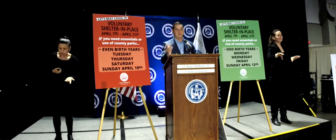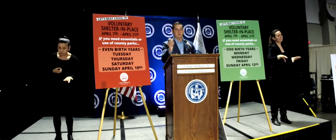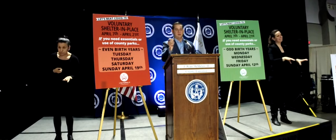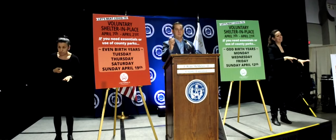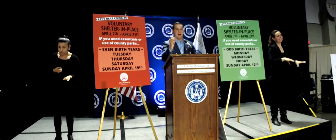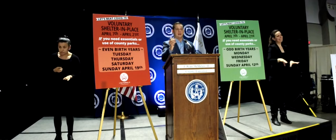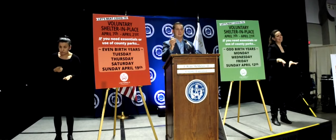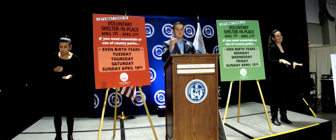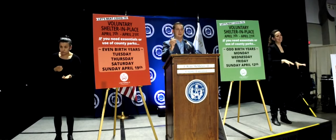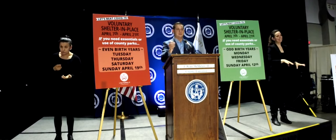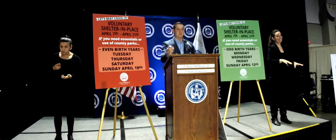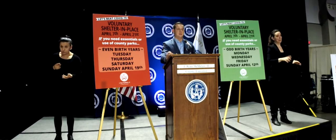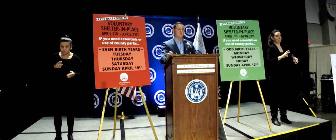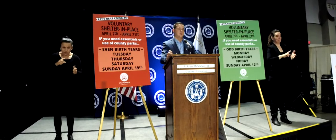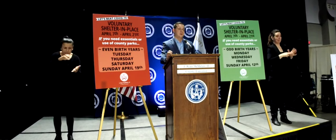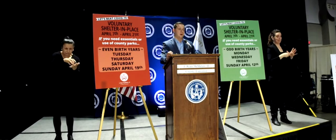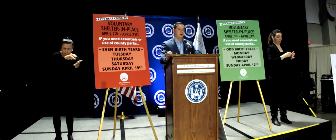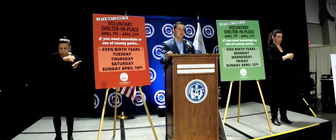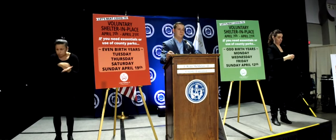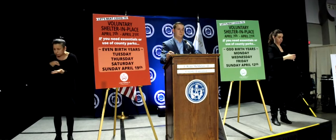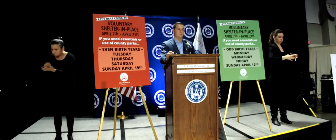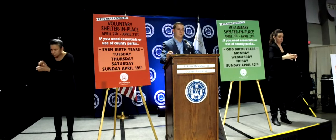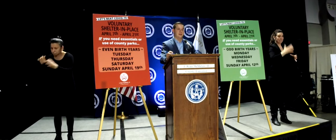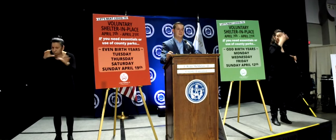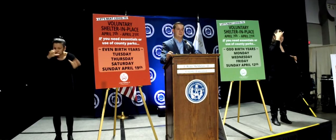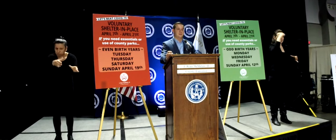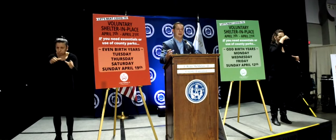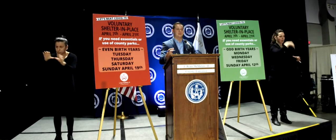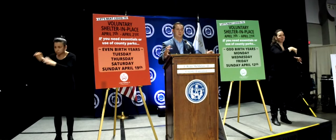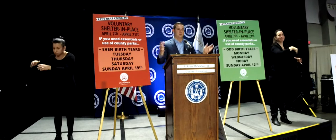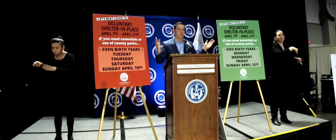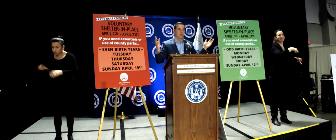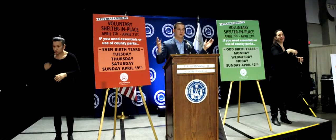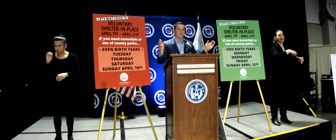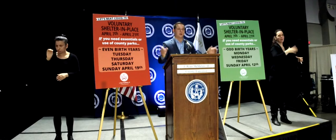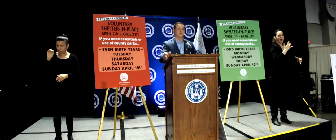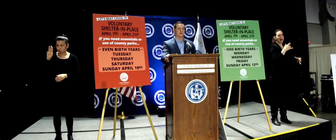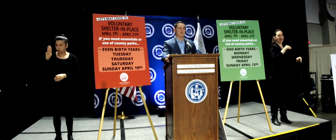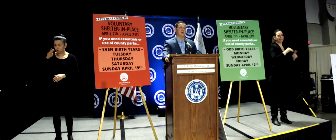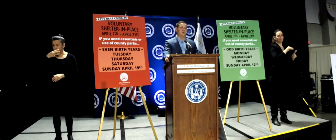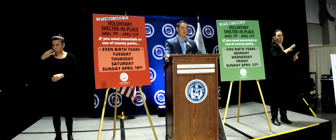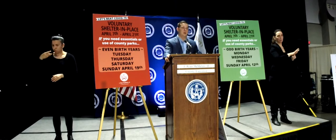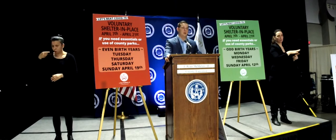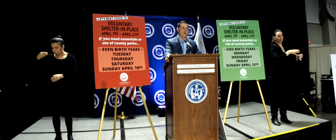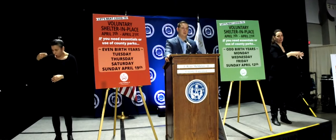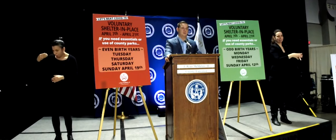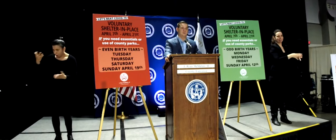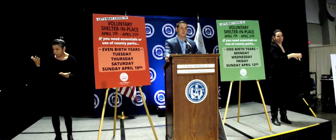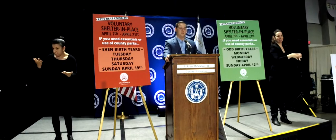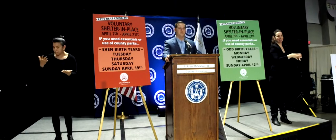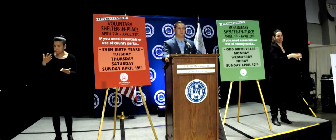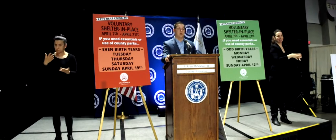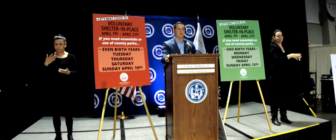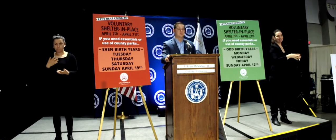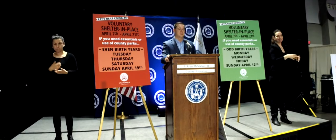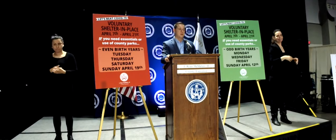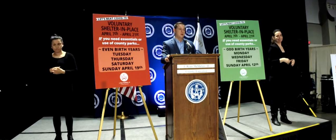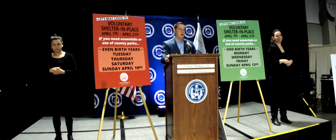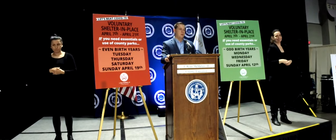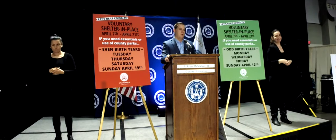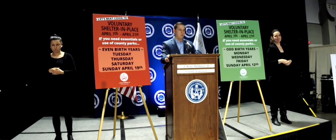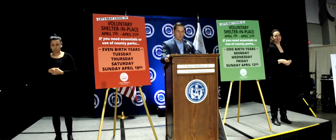and you see pockets of density, that's against what the goal is, right? That's how the virus